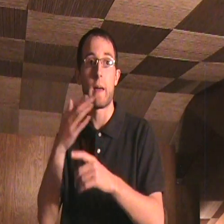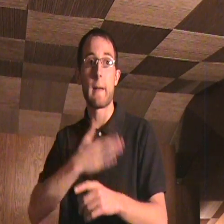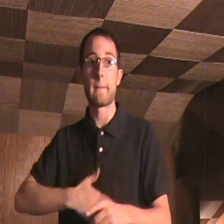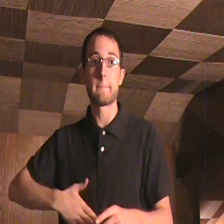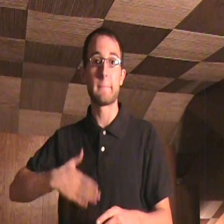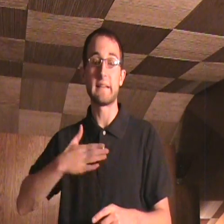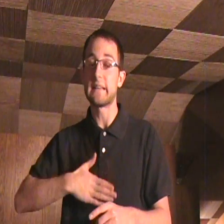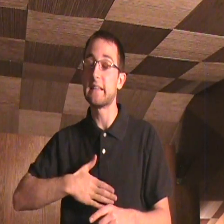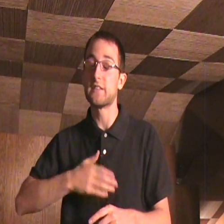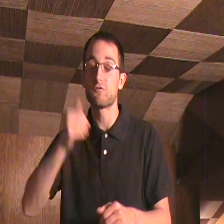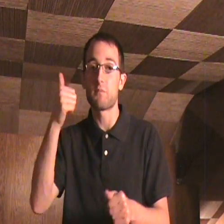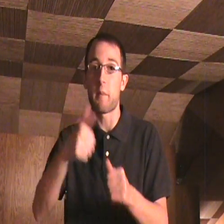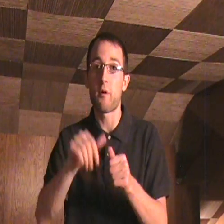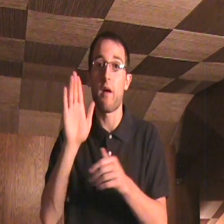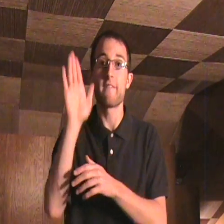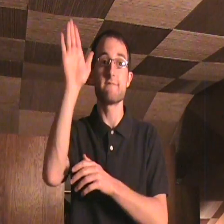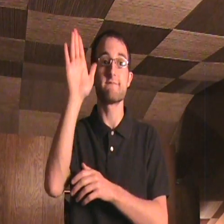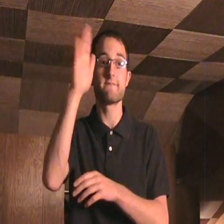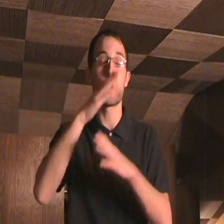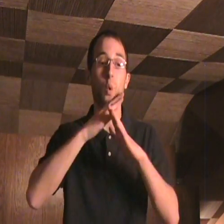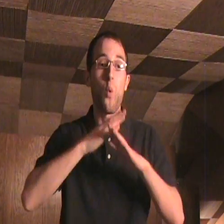and raise your hand quietly.